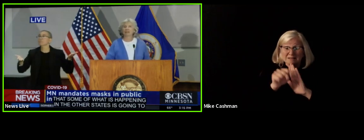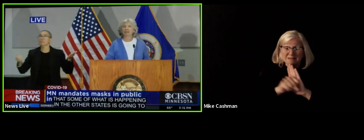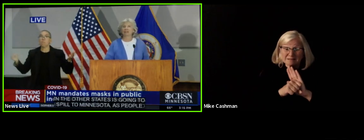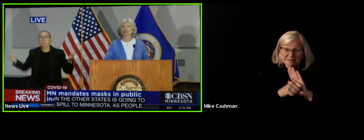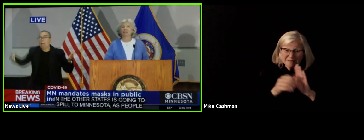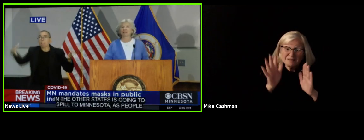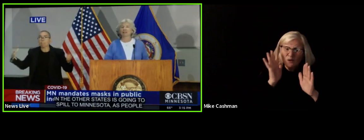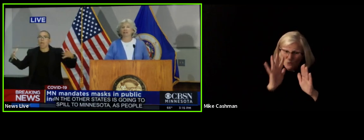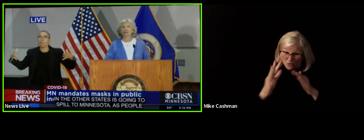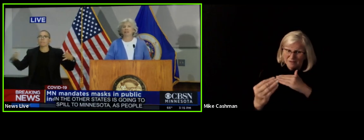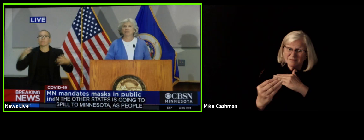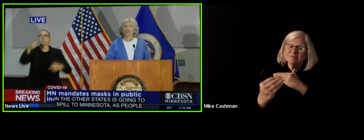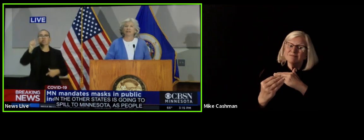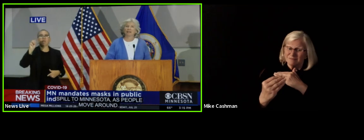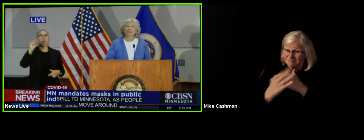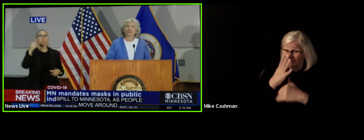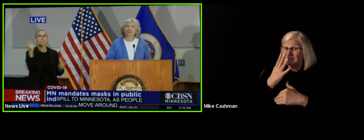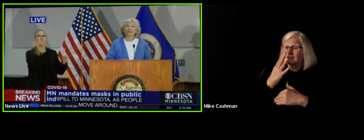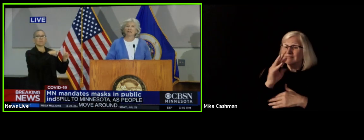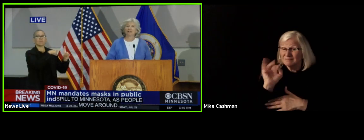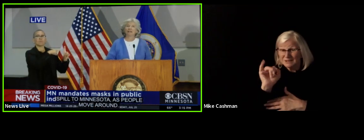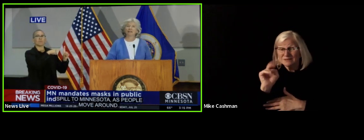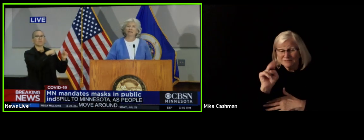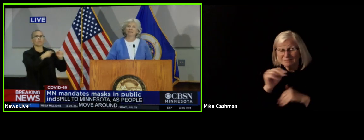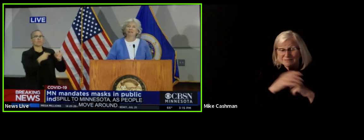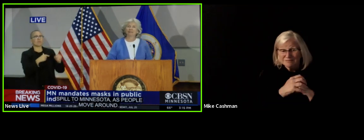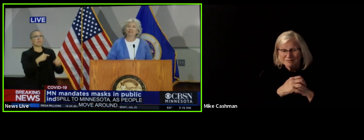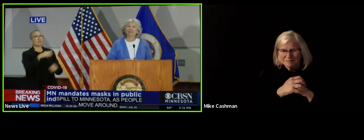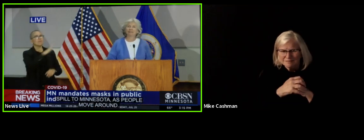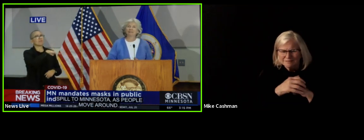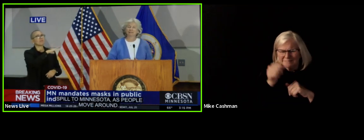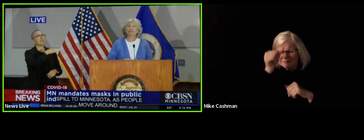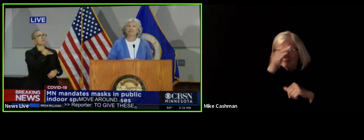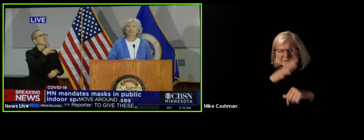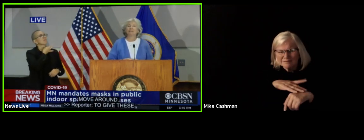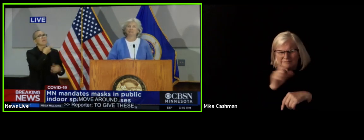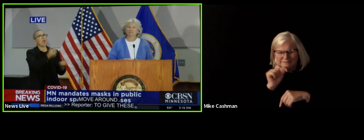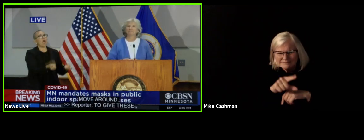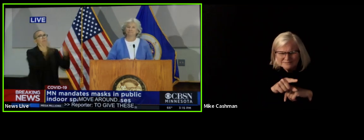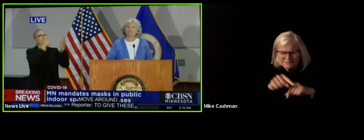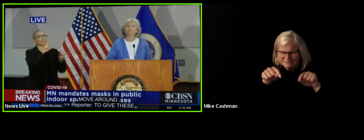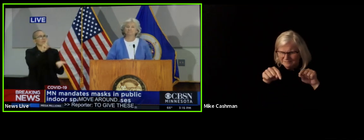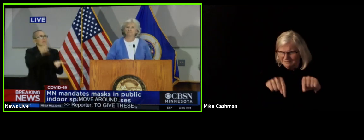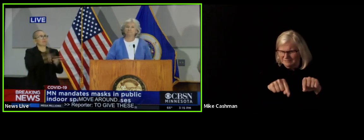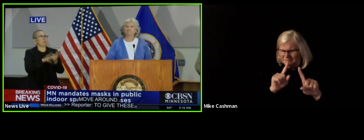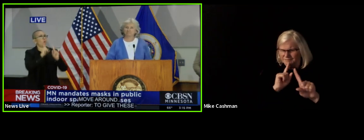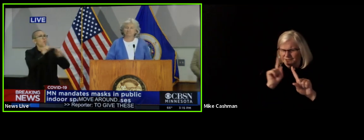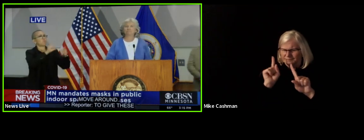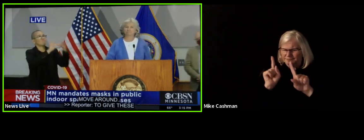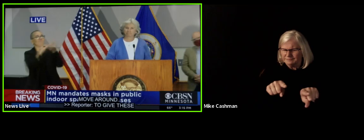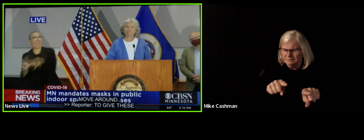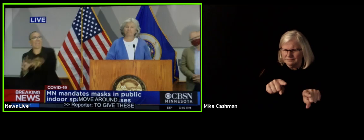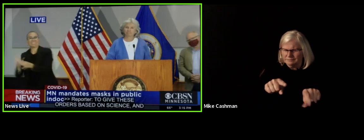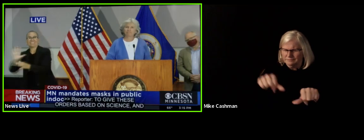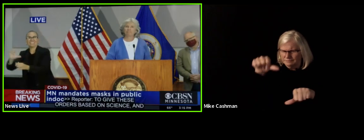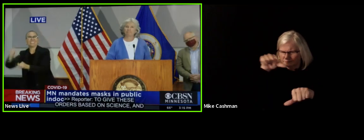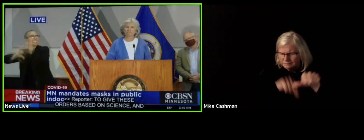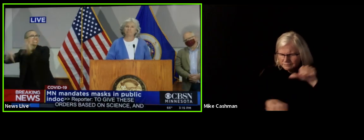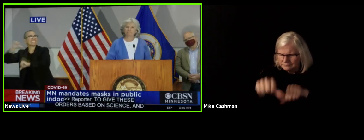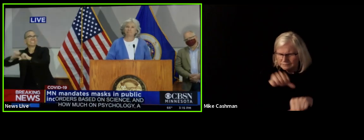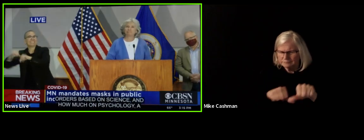This order is based on science and how much on psychology, that a symbol that we're all in this together type